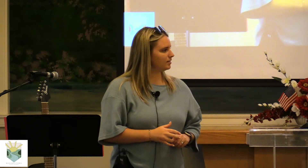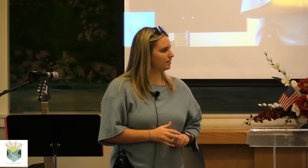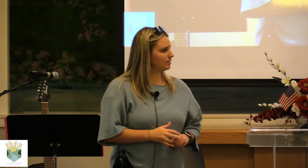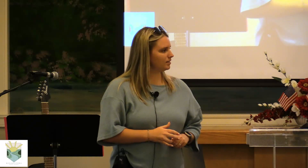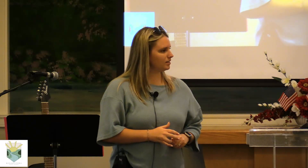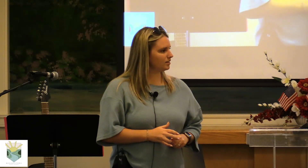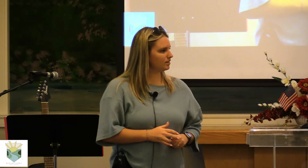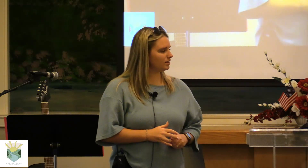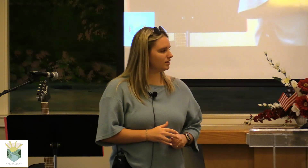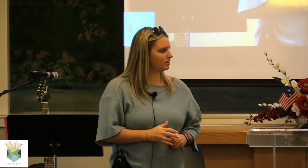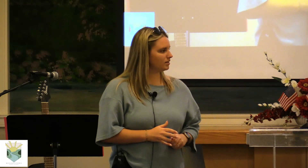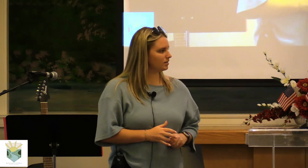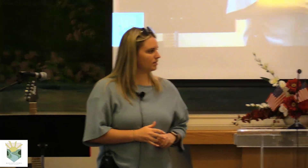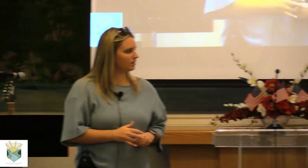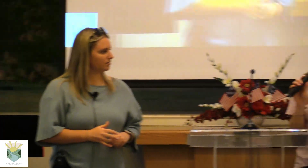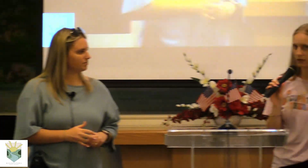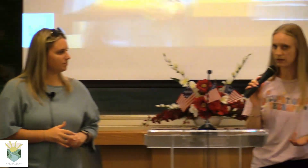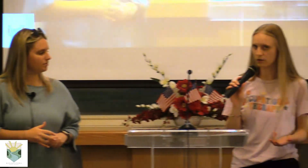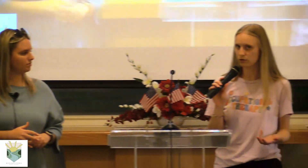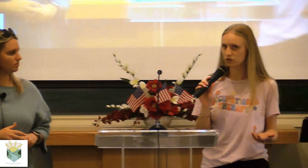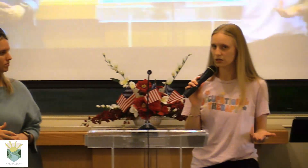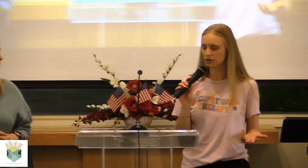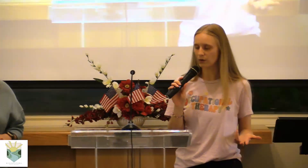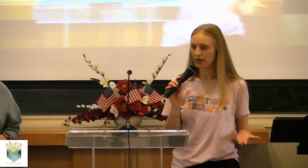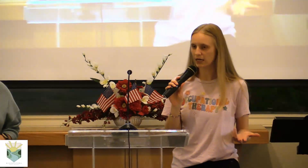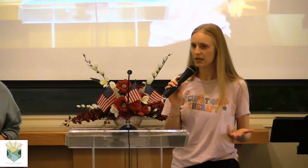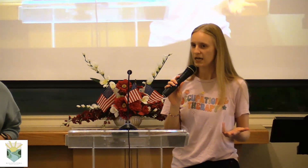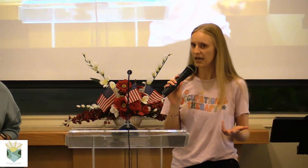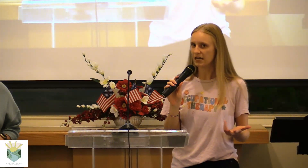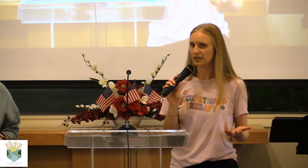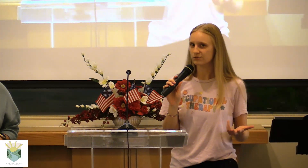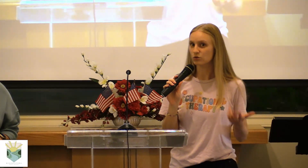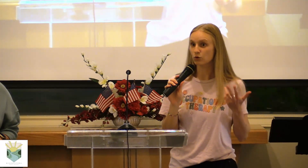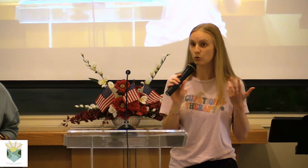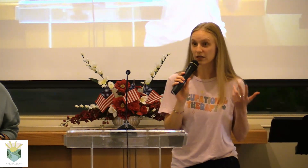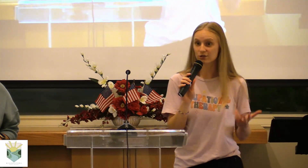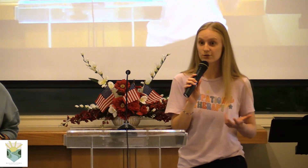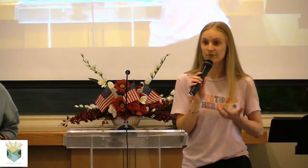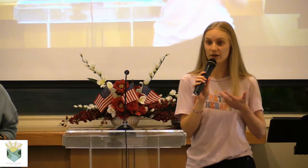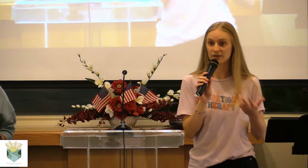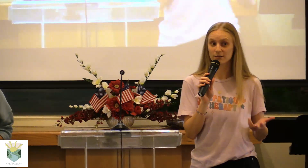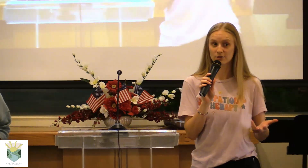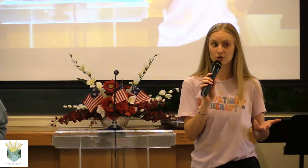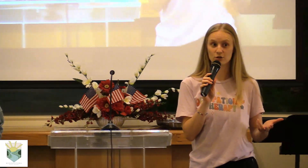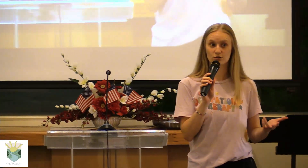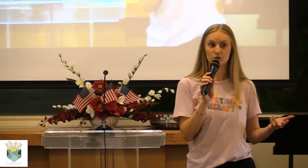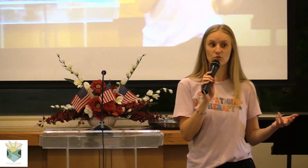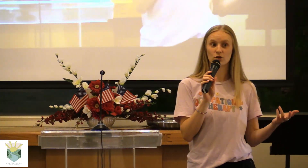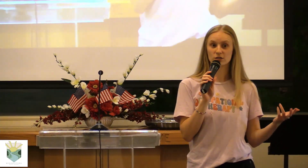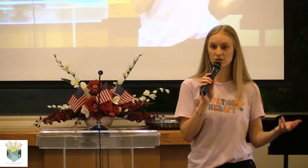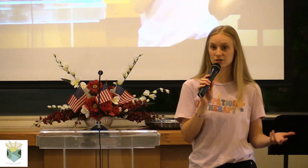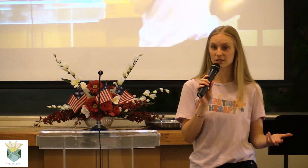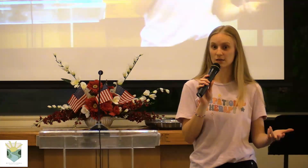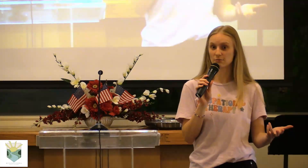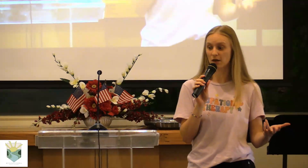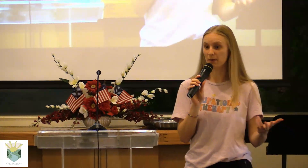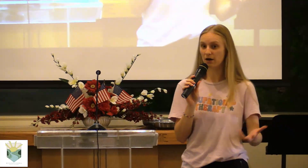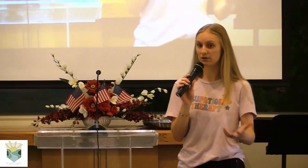to someone who is deaf or uses sign language in any way, and you are wanting to invite them to church or you want to talk to them about these